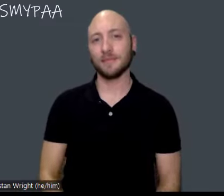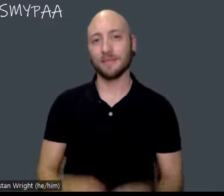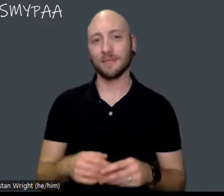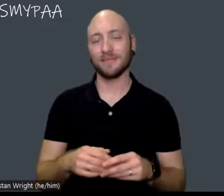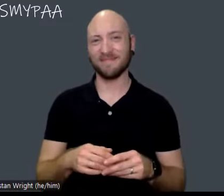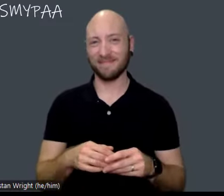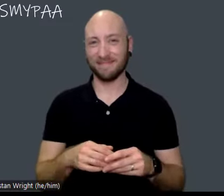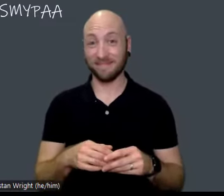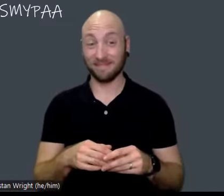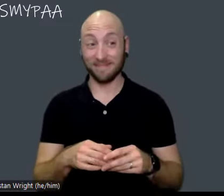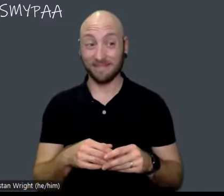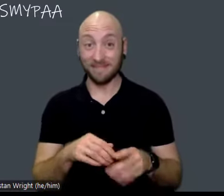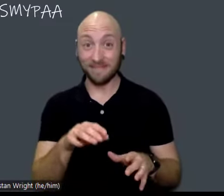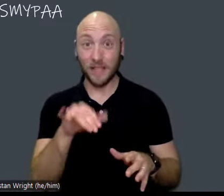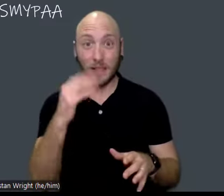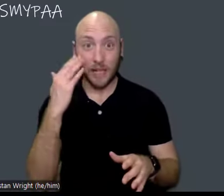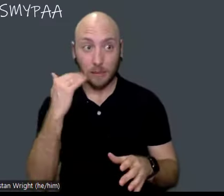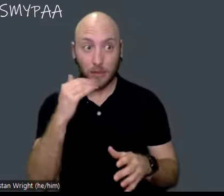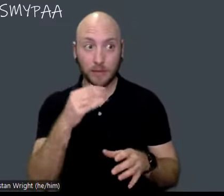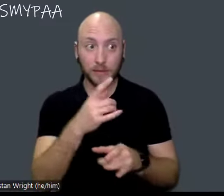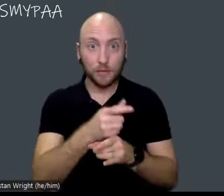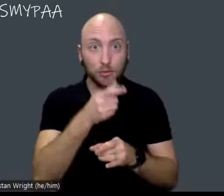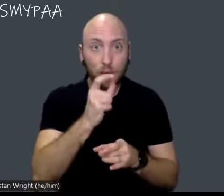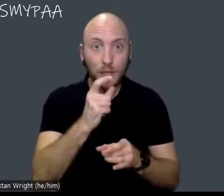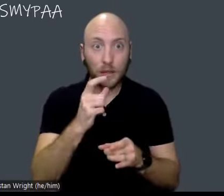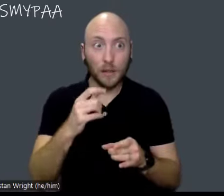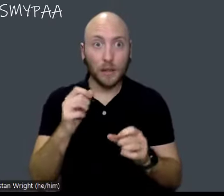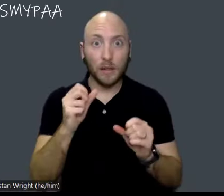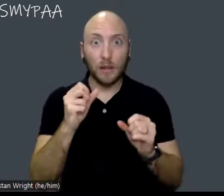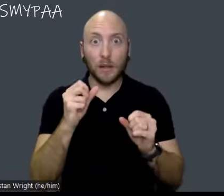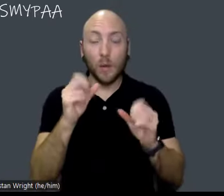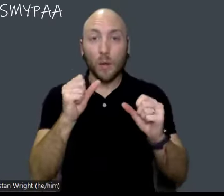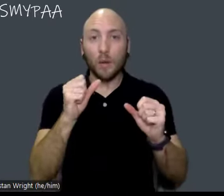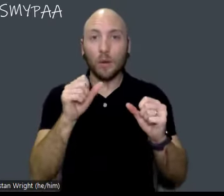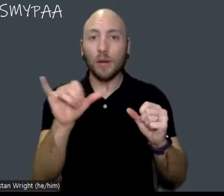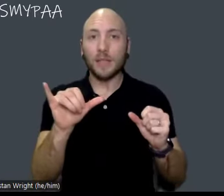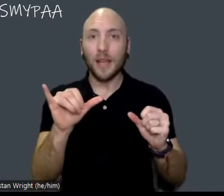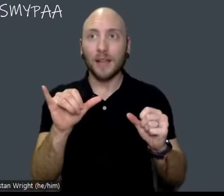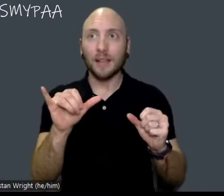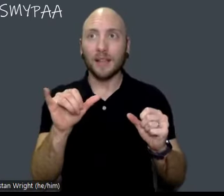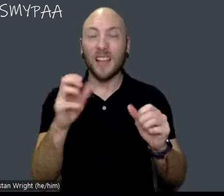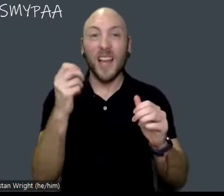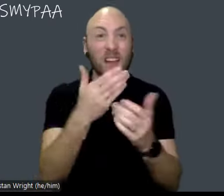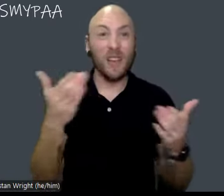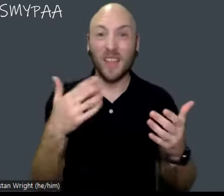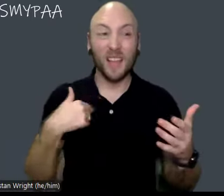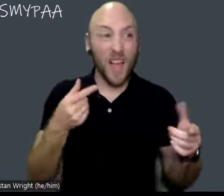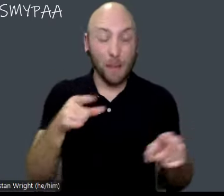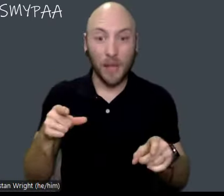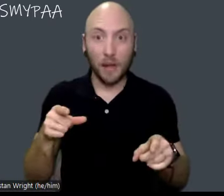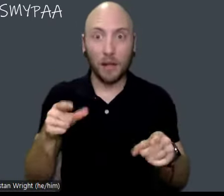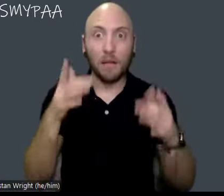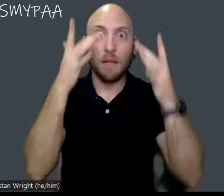magical experience that I wanted all my life. Suddenly, with that drink, I forgot everything. Everything was